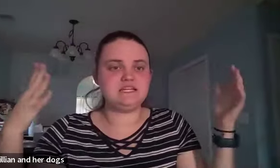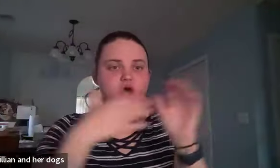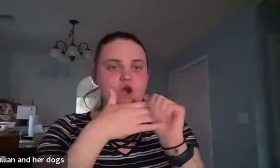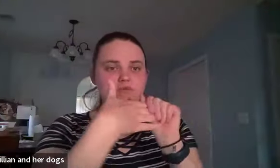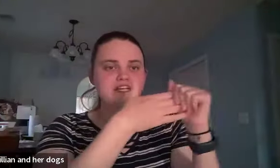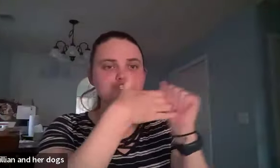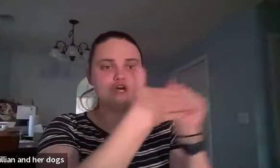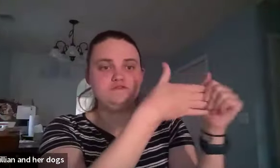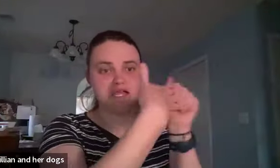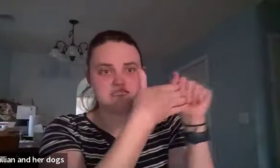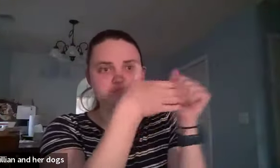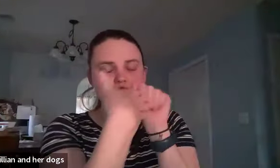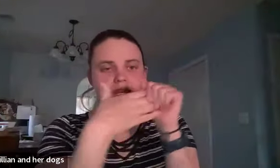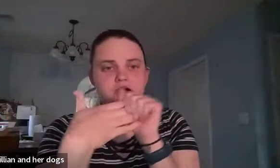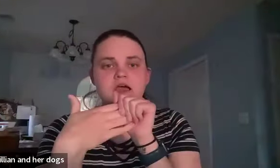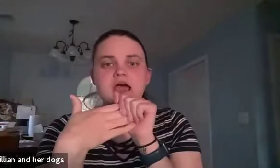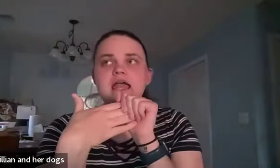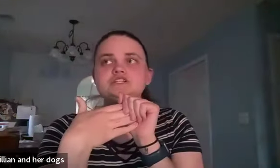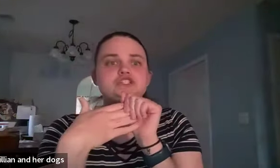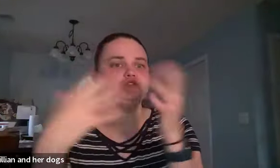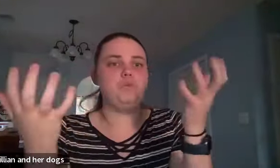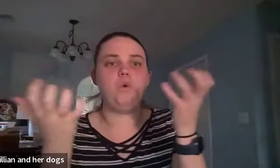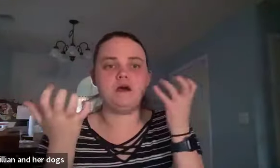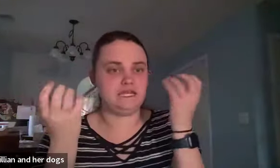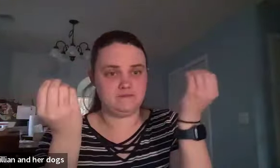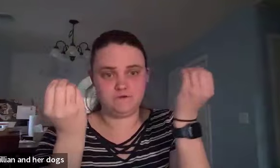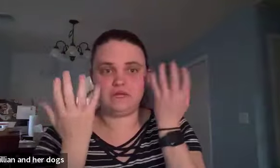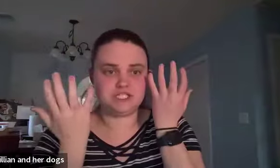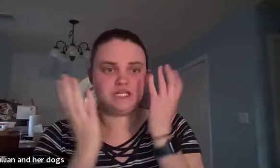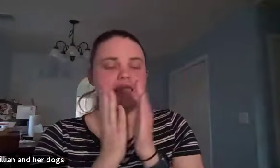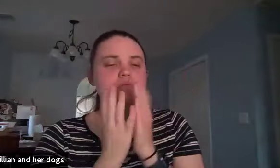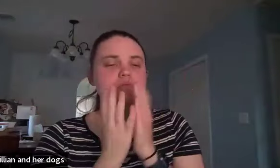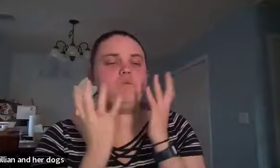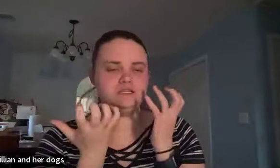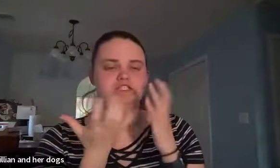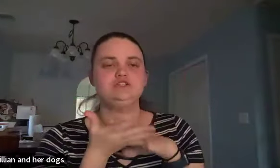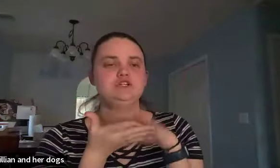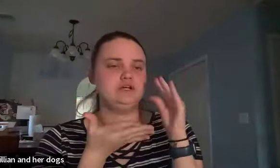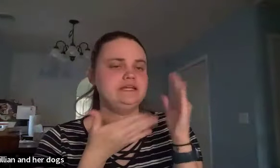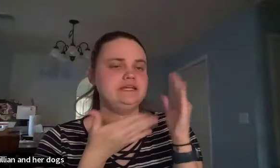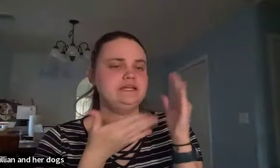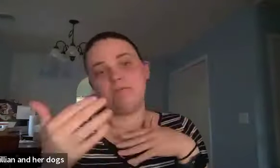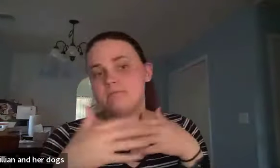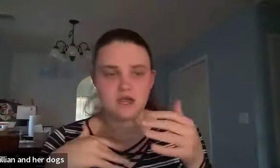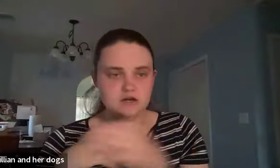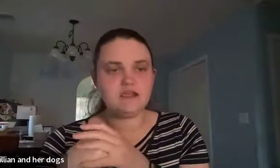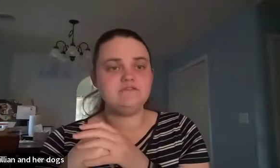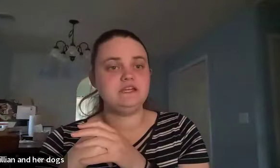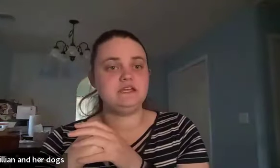basically our brain is so flexible right now and it's just wanting information. It wants to learn. It does not matter if it